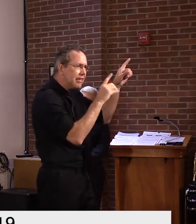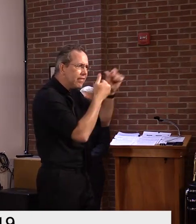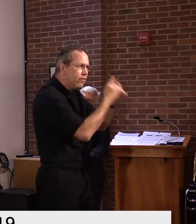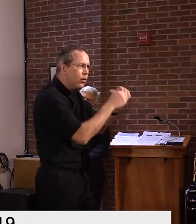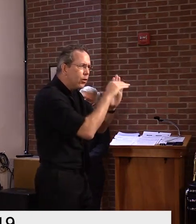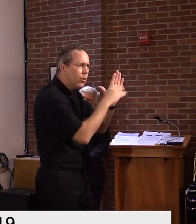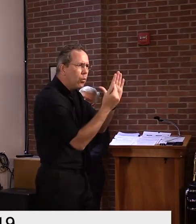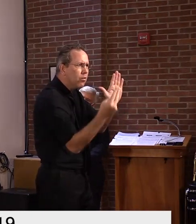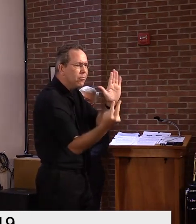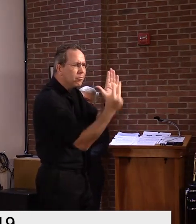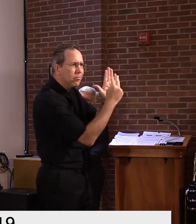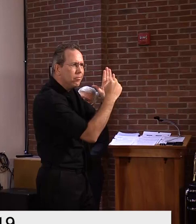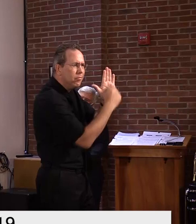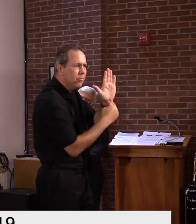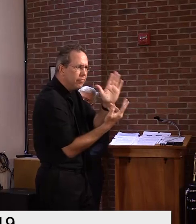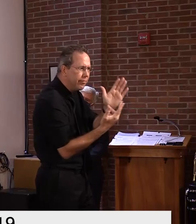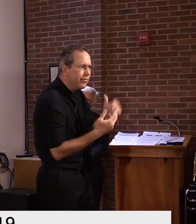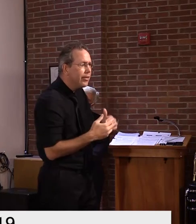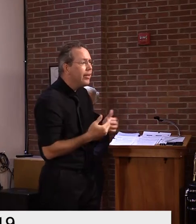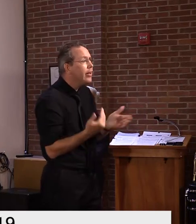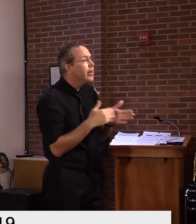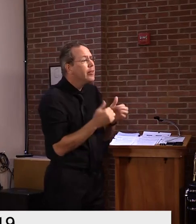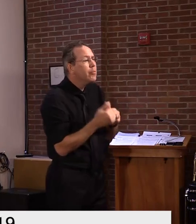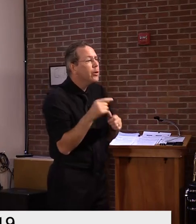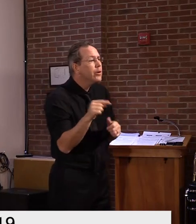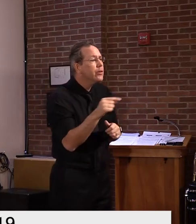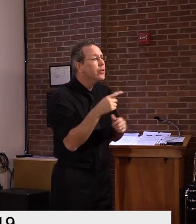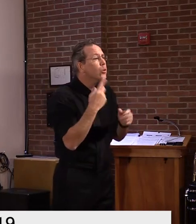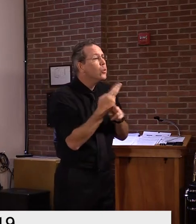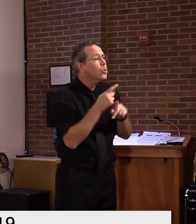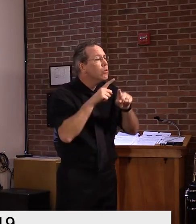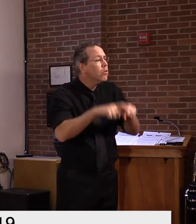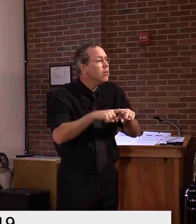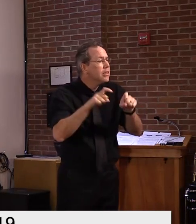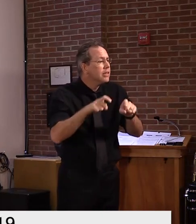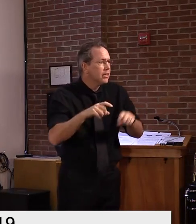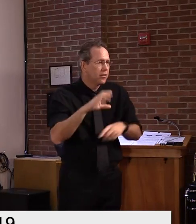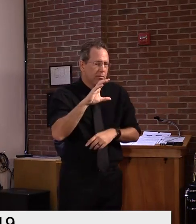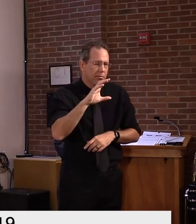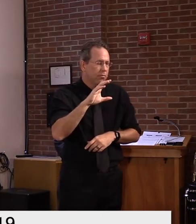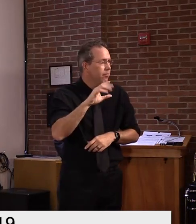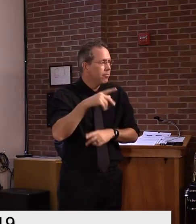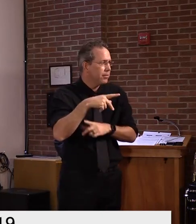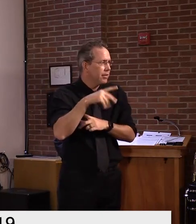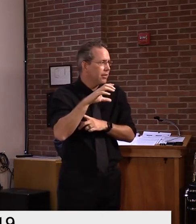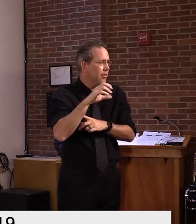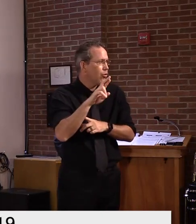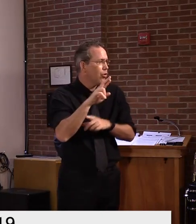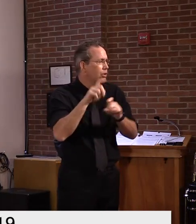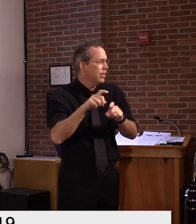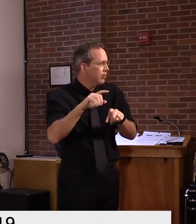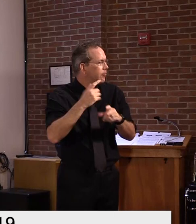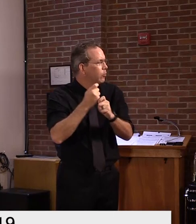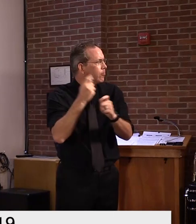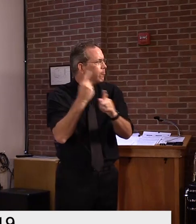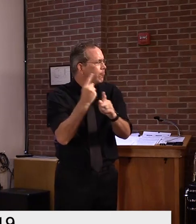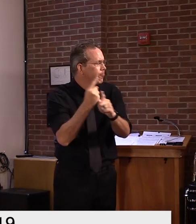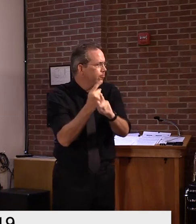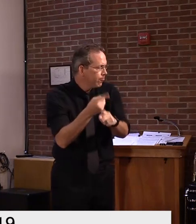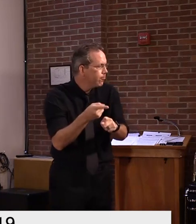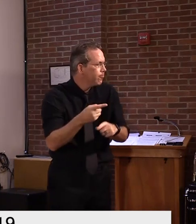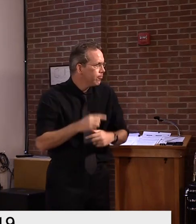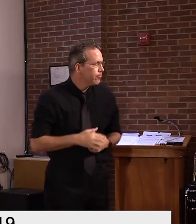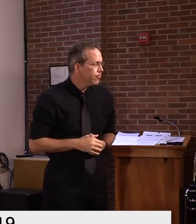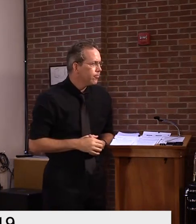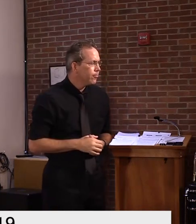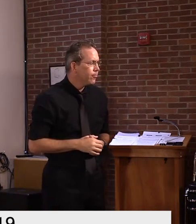test is the PCR test, and it is known as a reliable test. And I would want people in Vermont to know that if